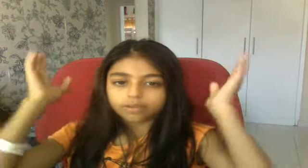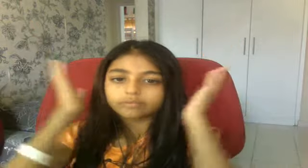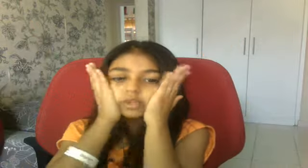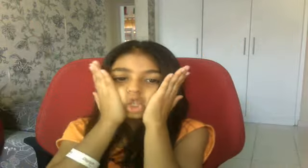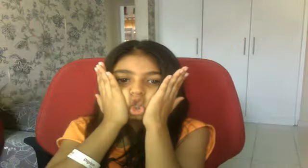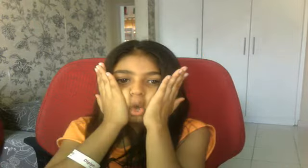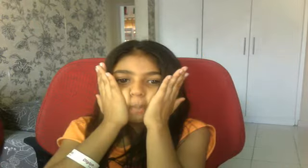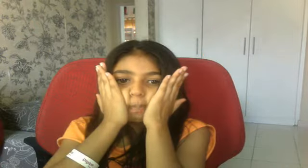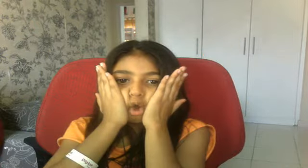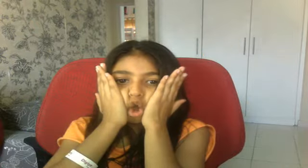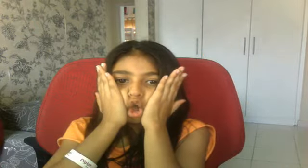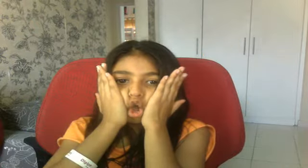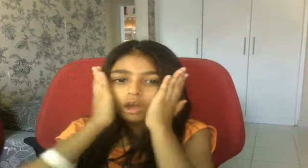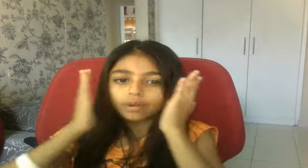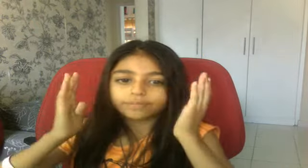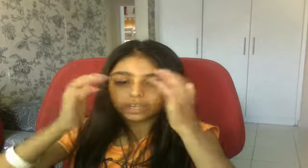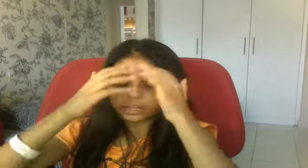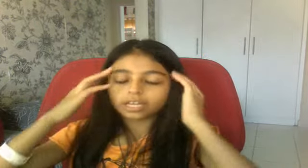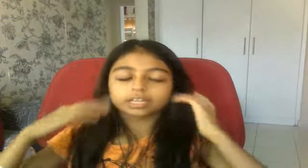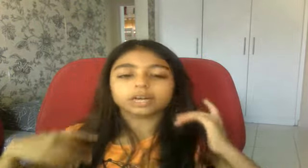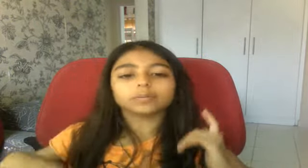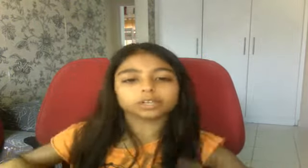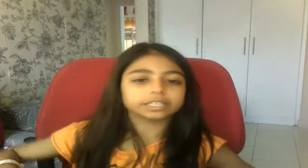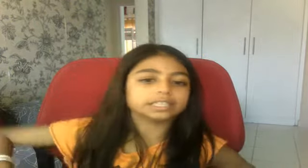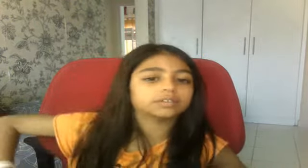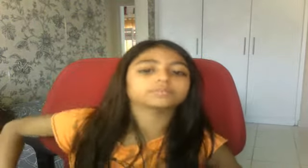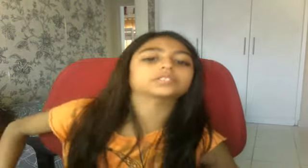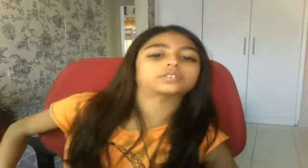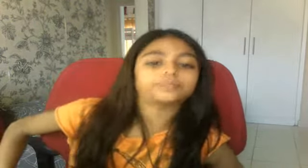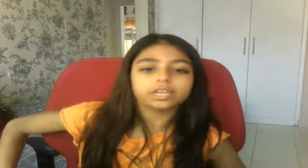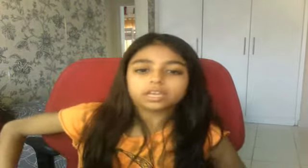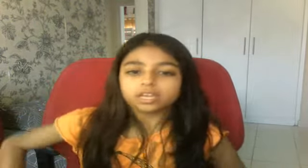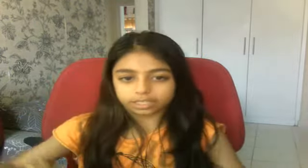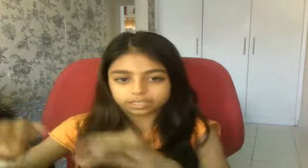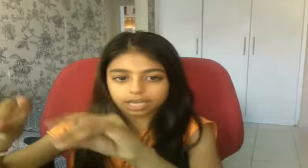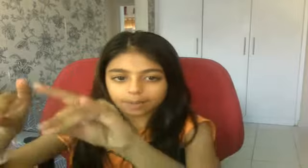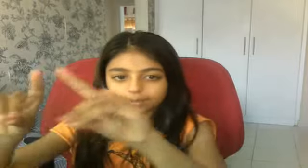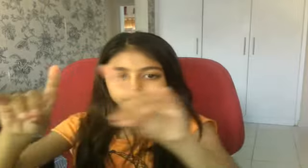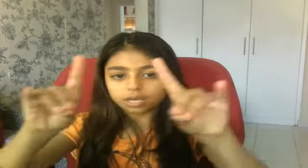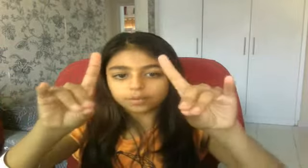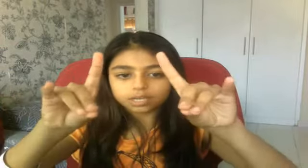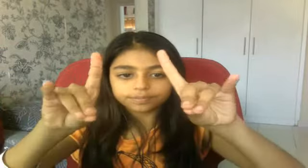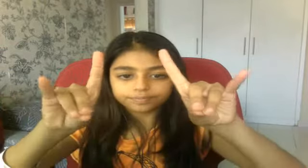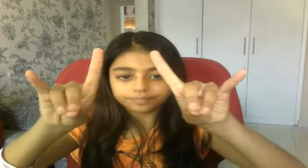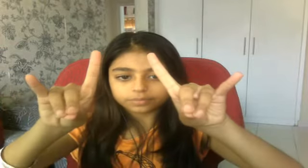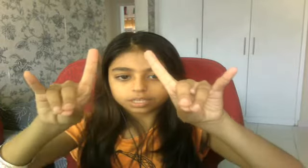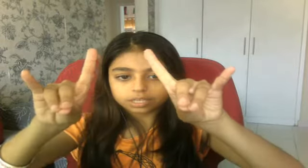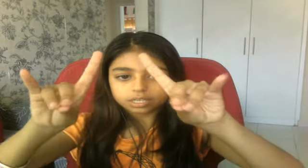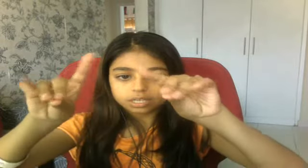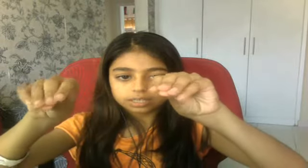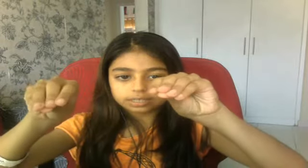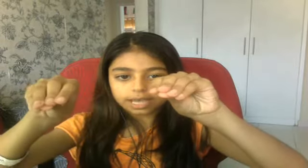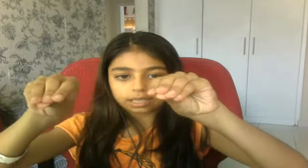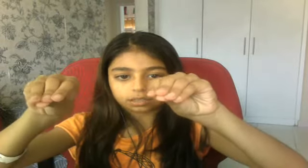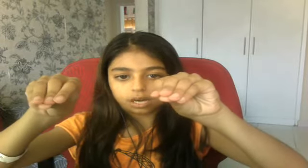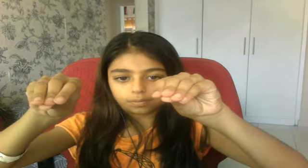fish, pup. Okay, now I'll break it down. So, it's happy llama, sad llama,